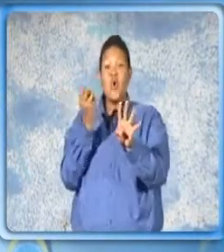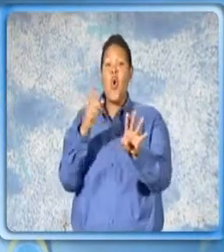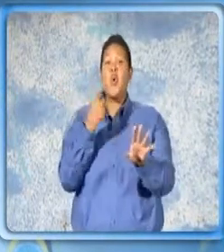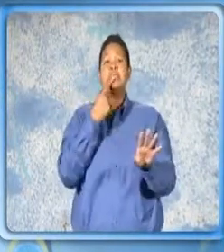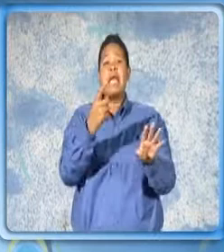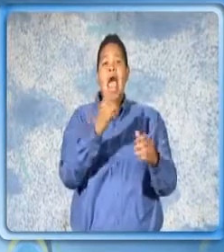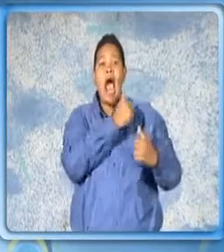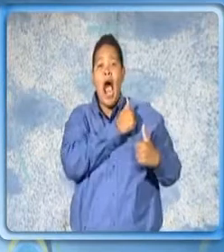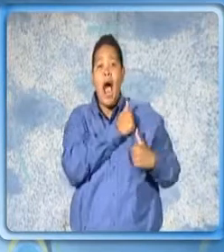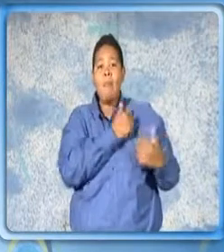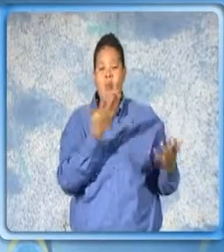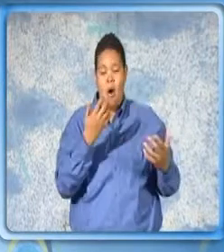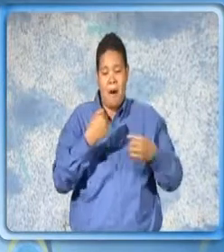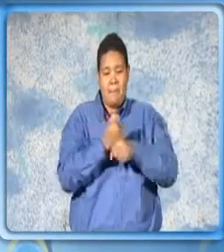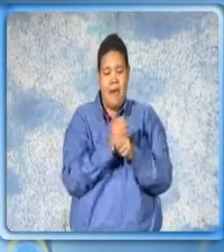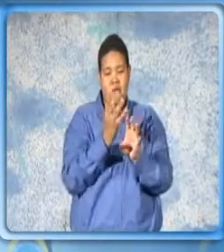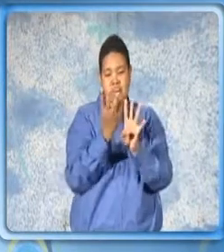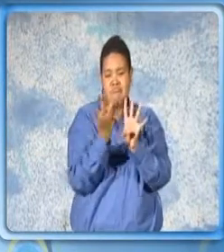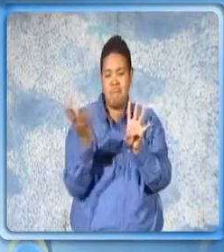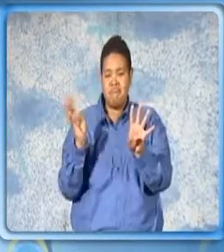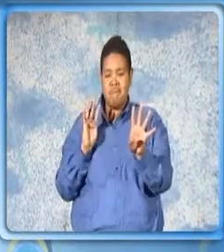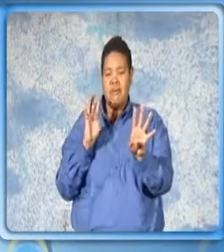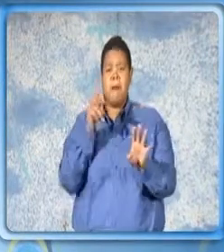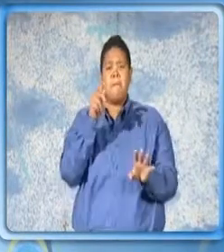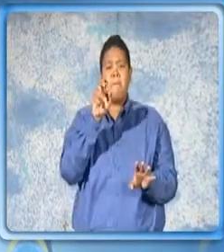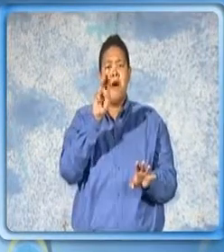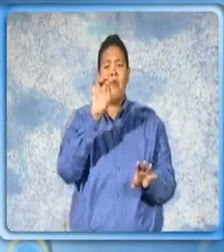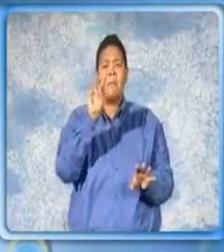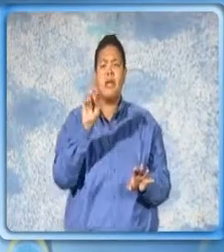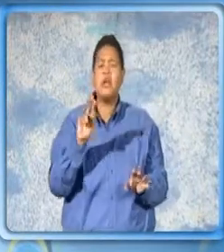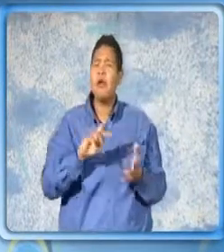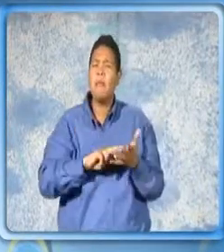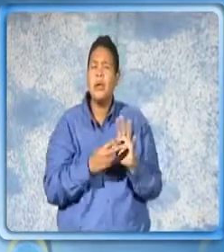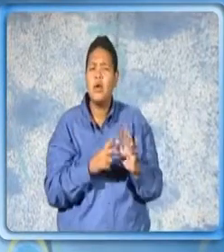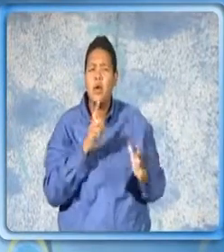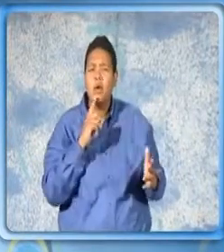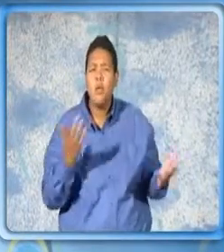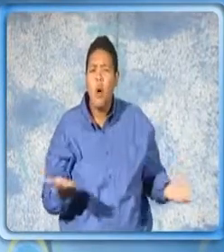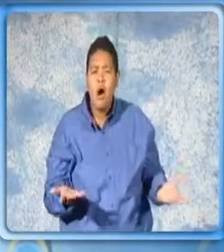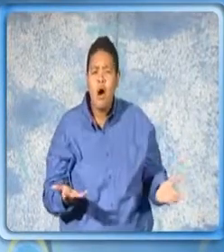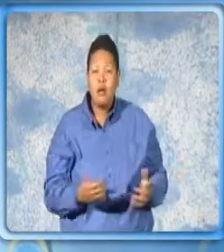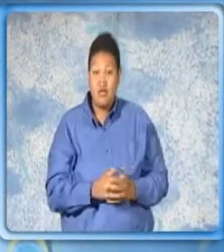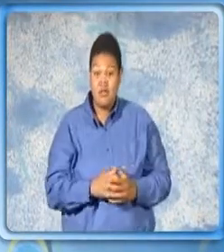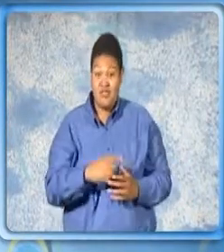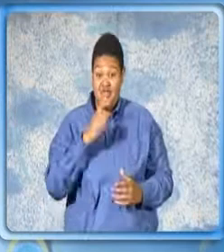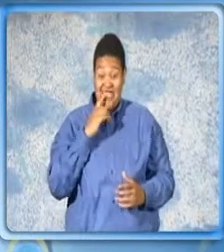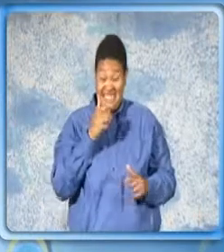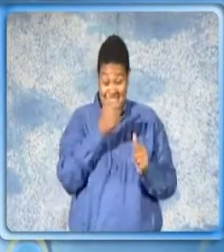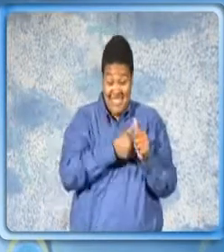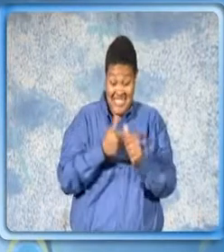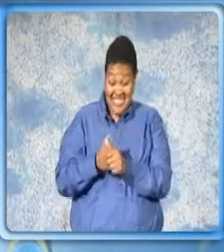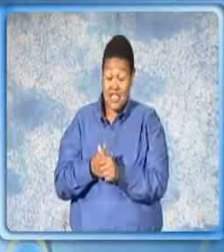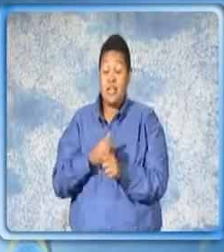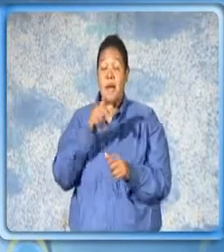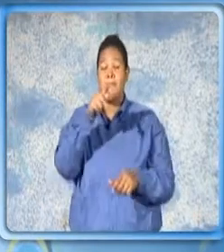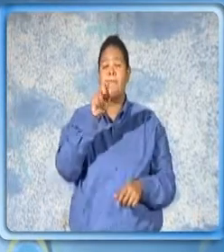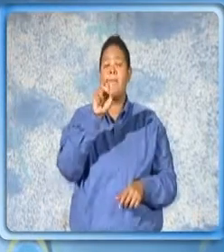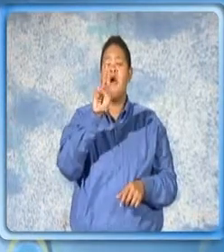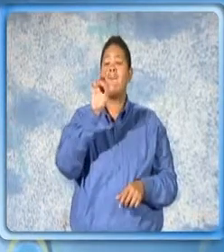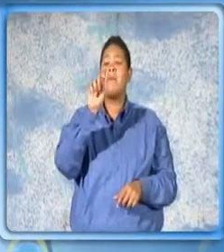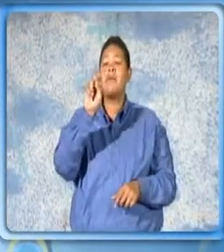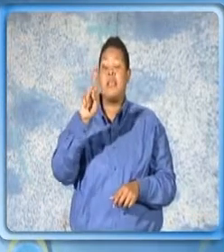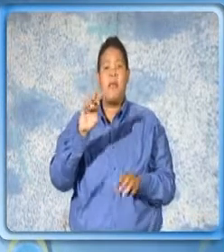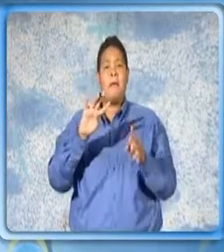army, make a perimeter. But what do they really mean? In either case, perimeter refers to the